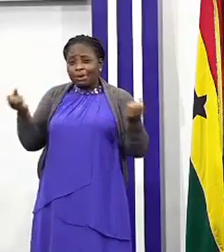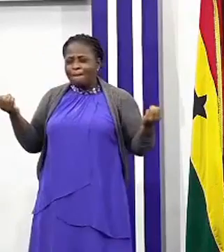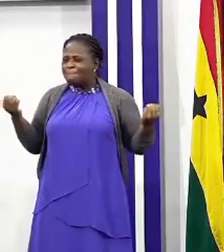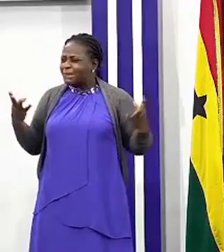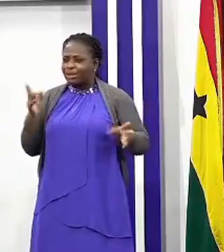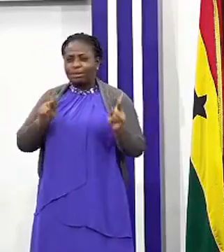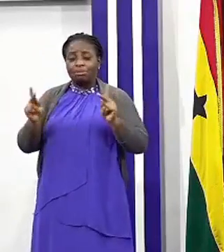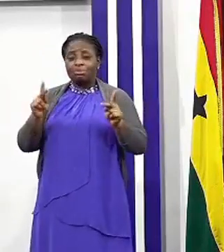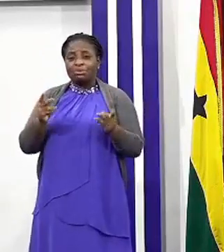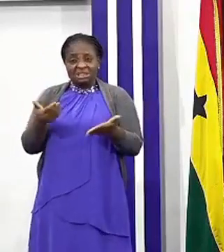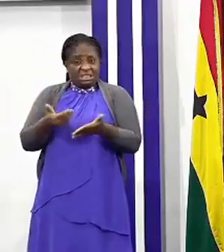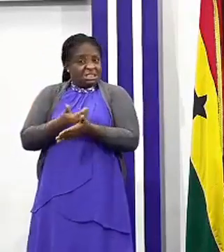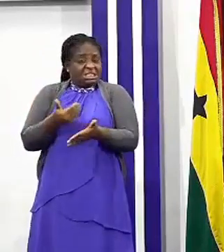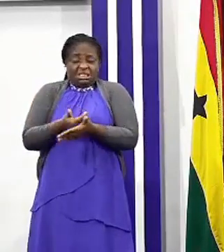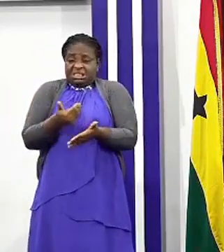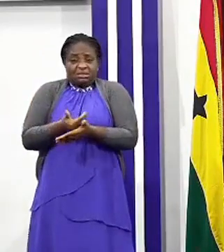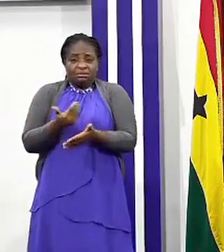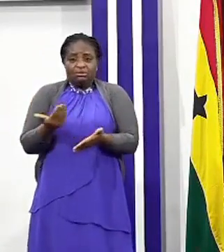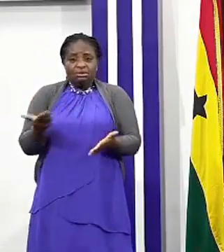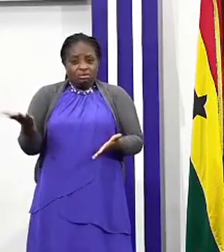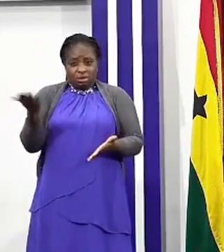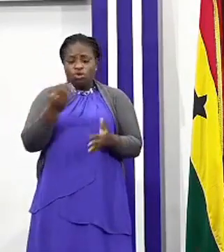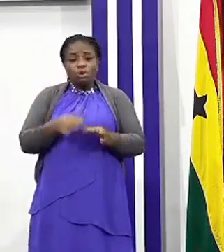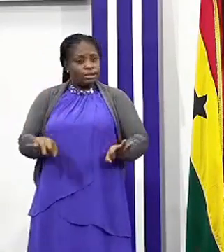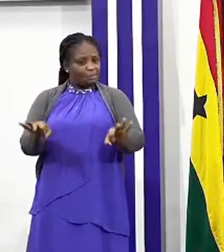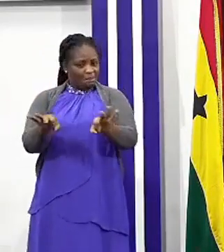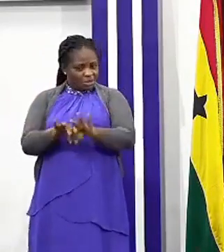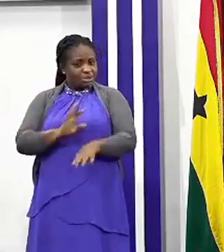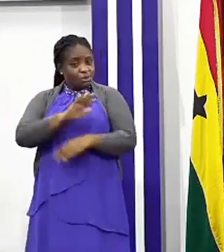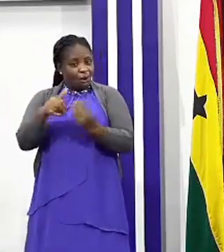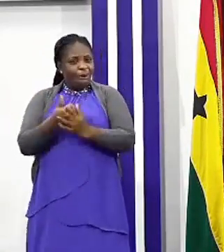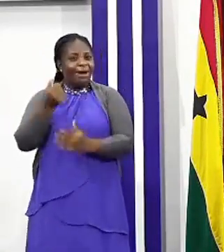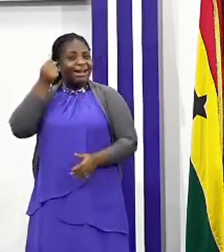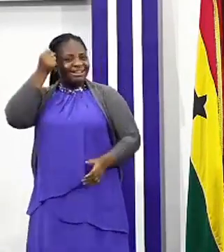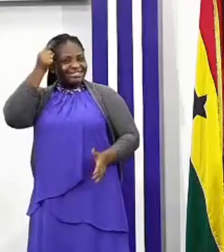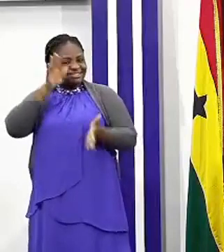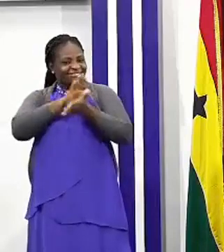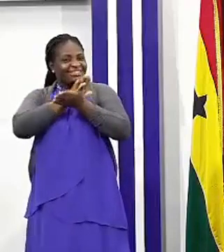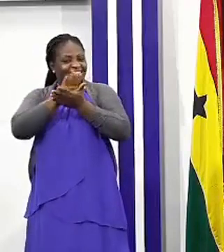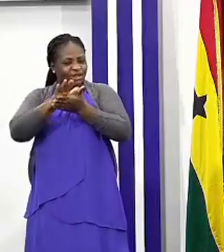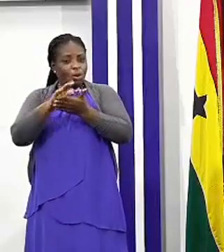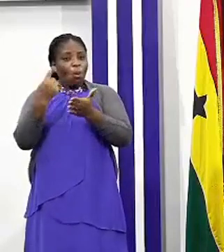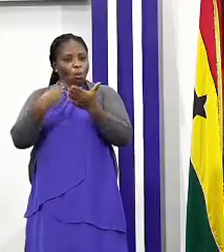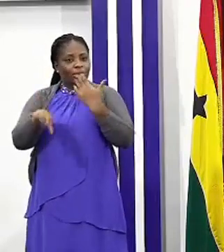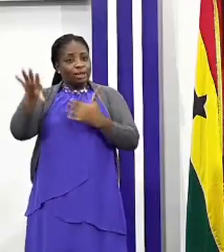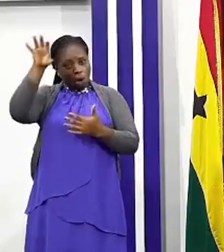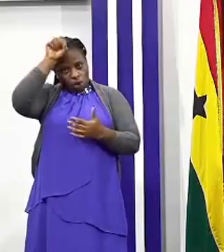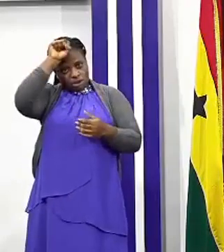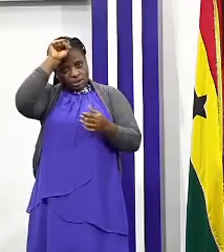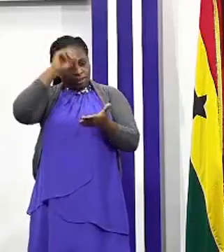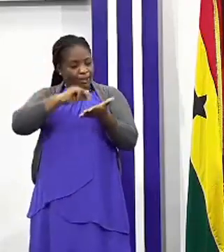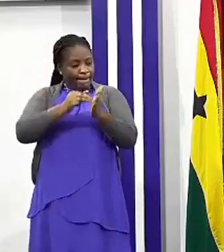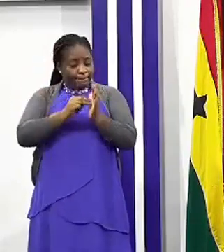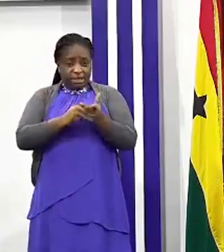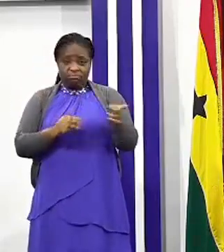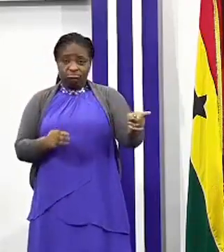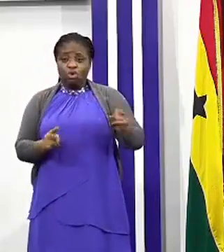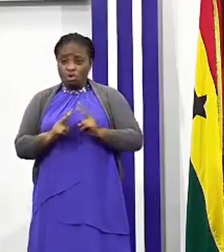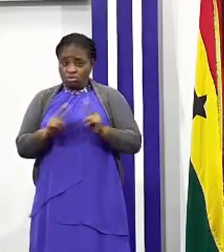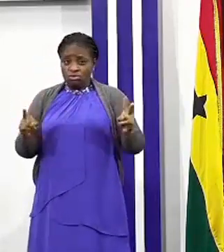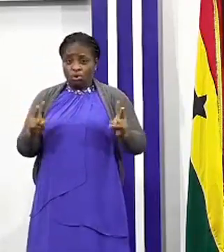many of us who are even purporting to talk about it. So it's important we have a clear understanding of what the concept means. And